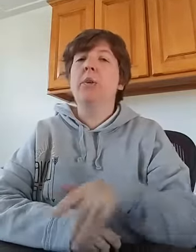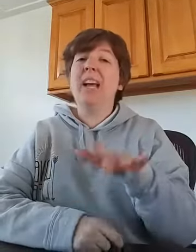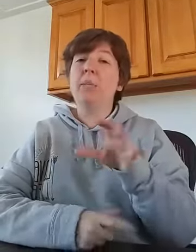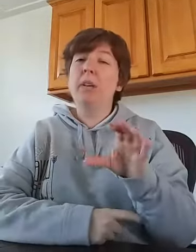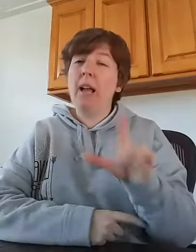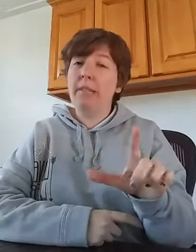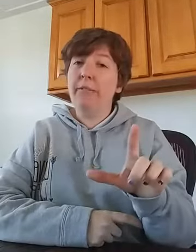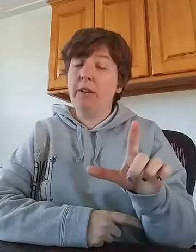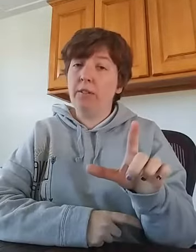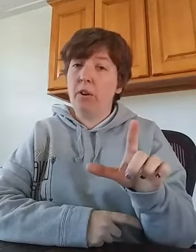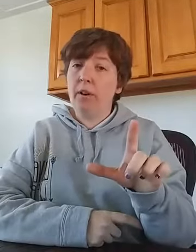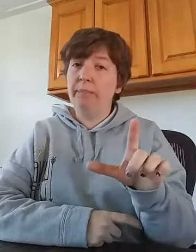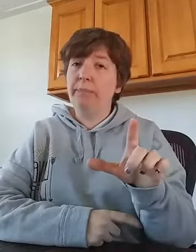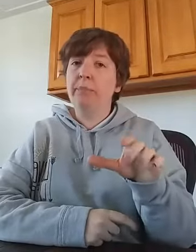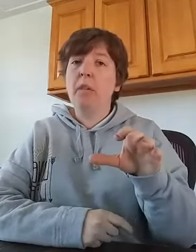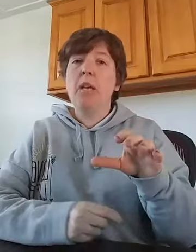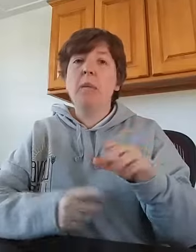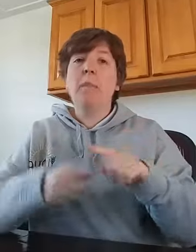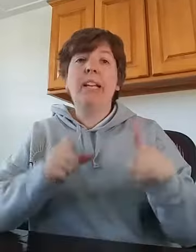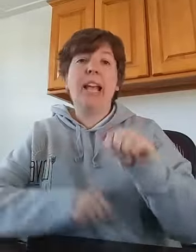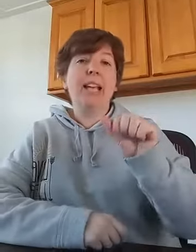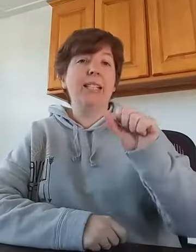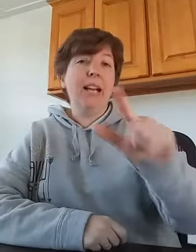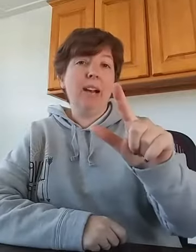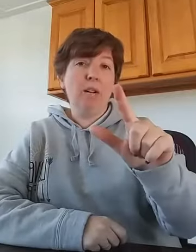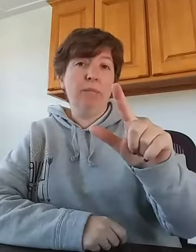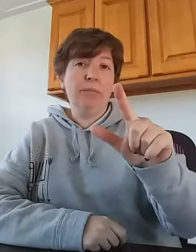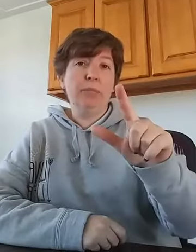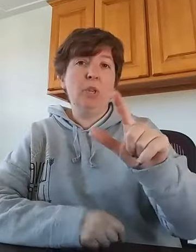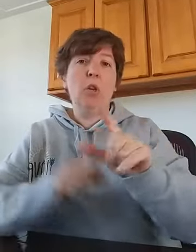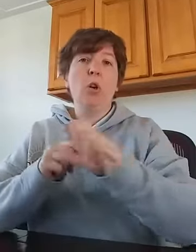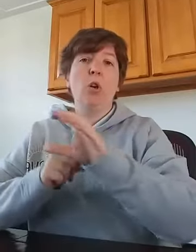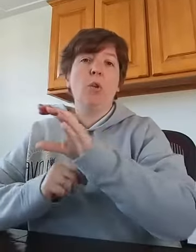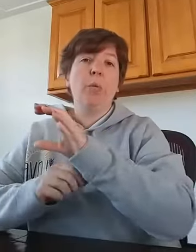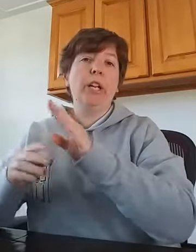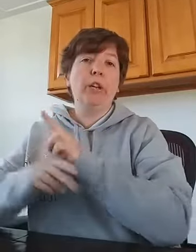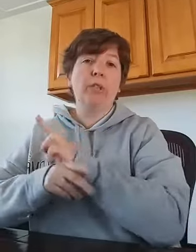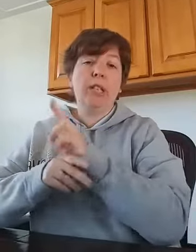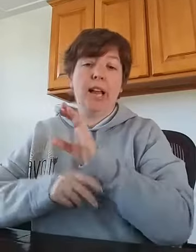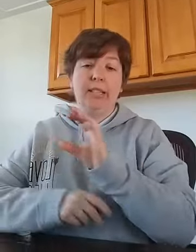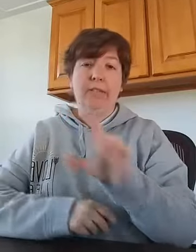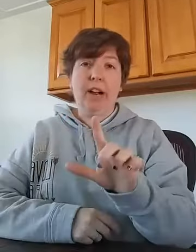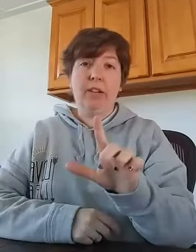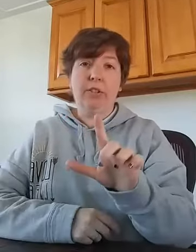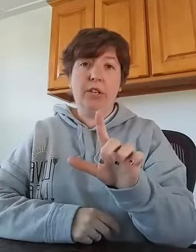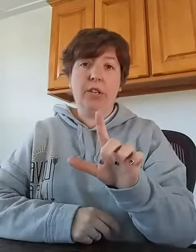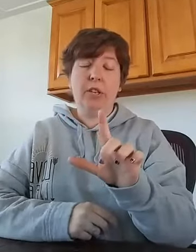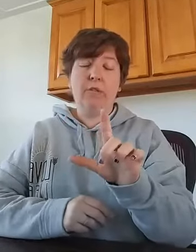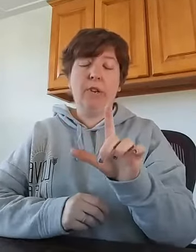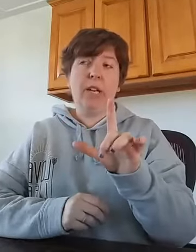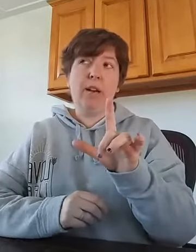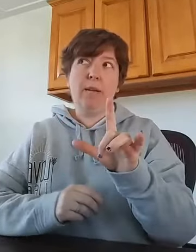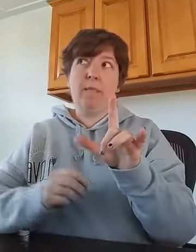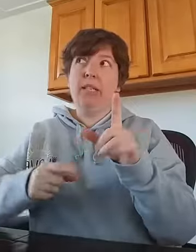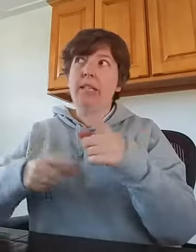that's what classifiers are. But in ASL, we use classifiers instead